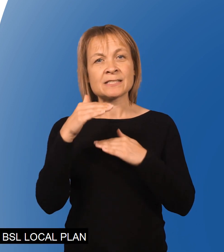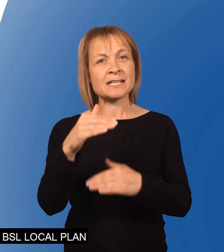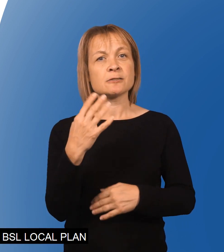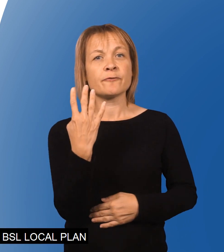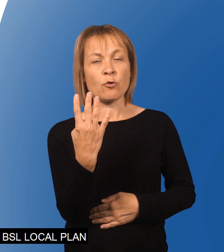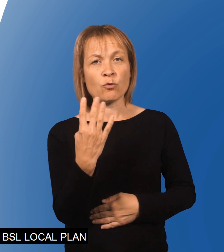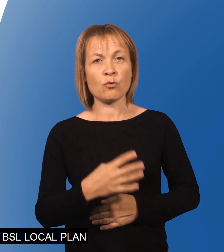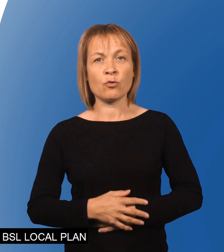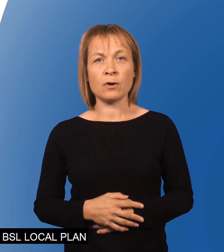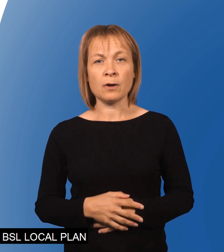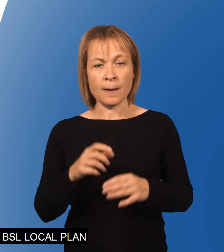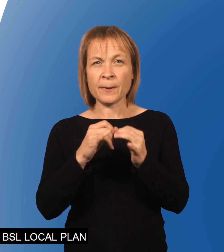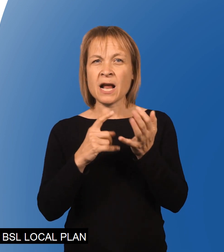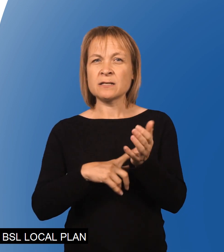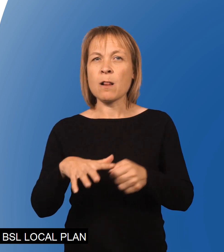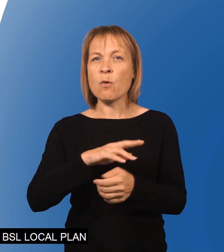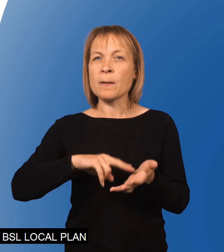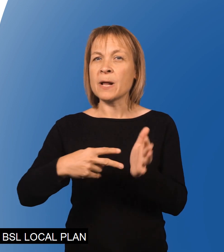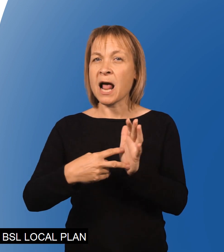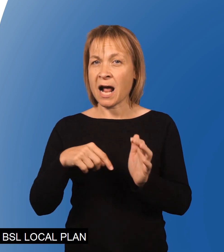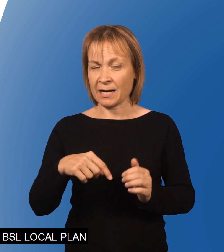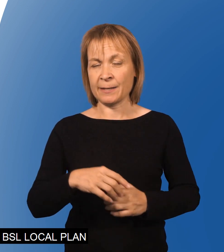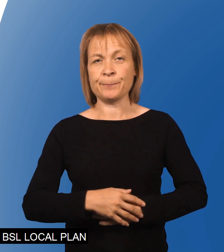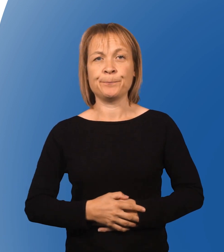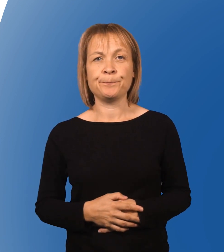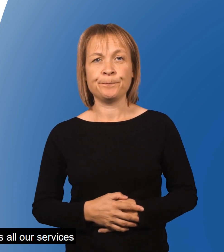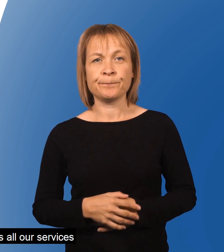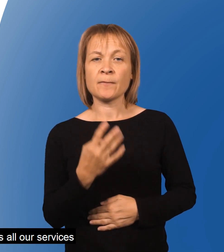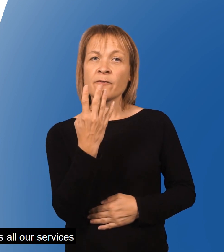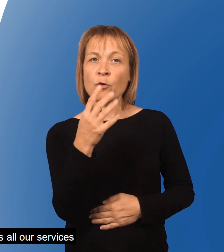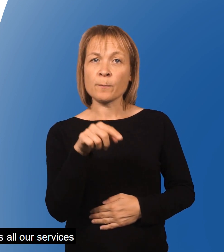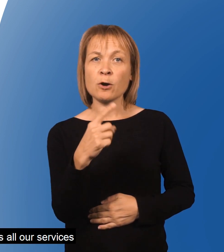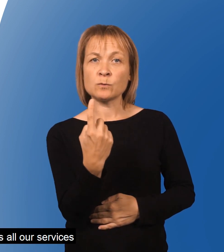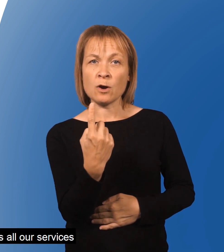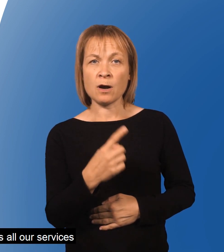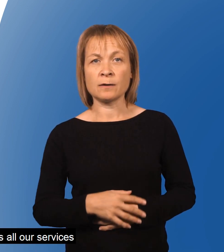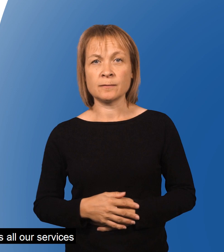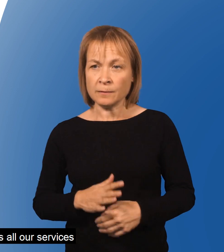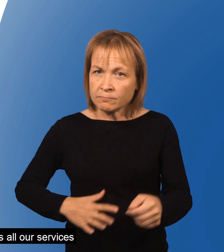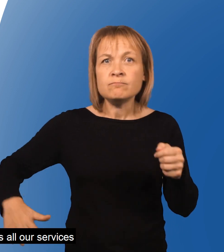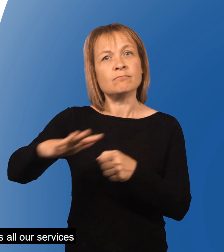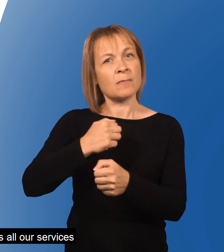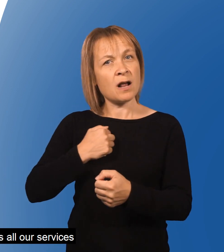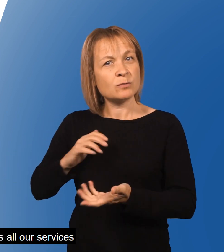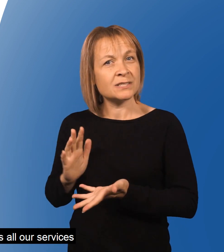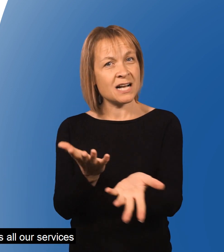Section 4. Draft BSL local plan. 4.1. Across all our services.